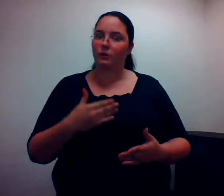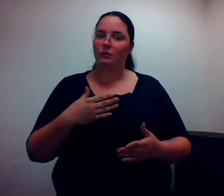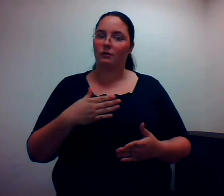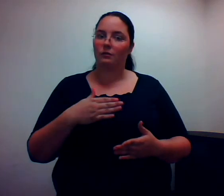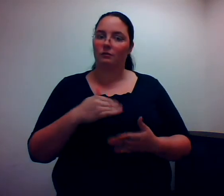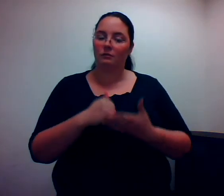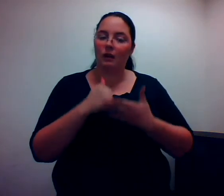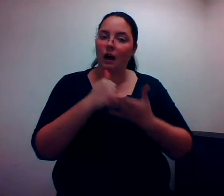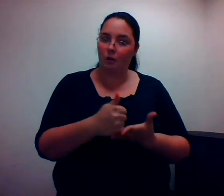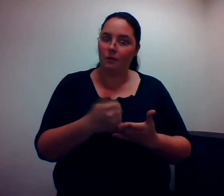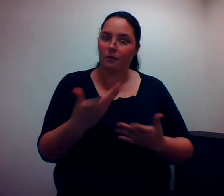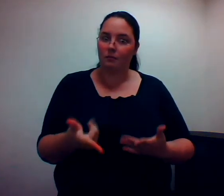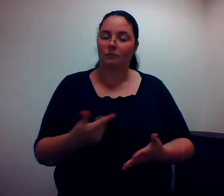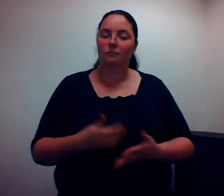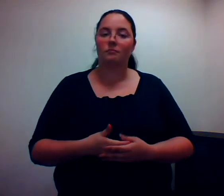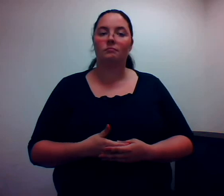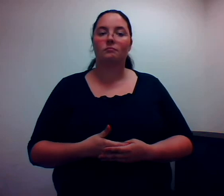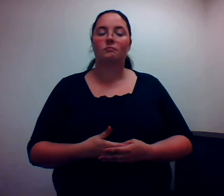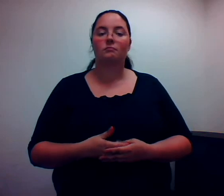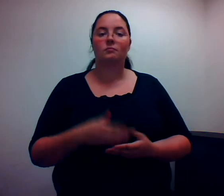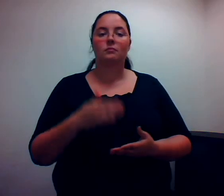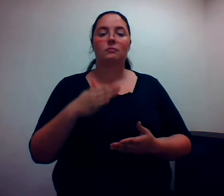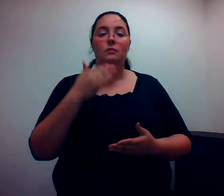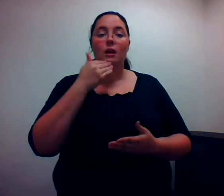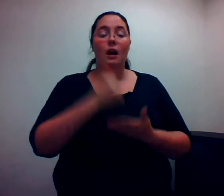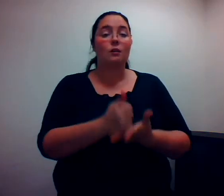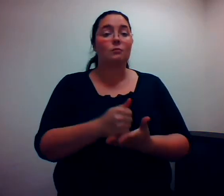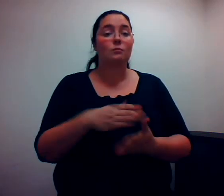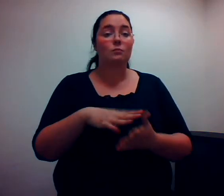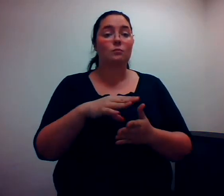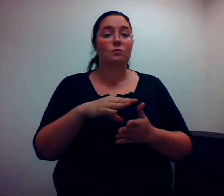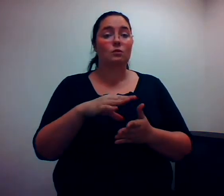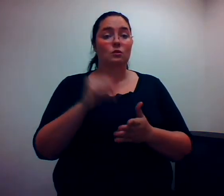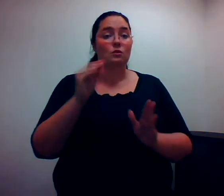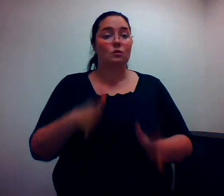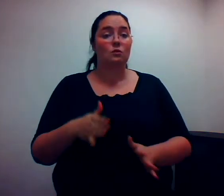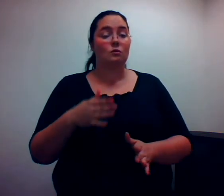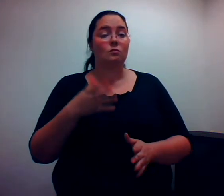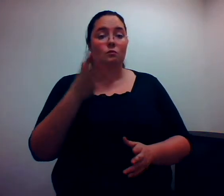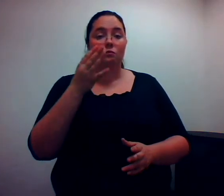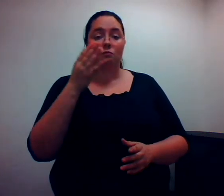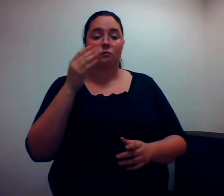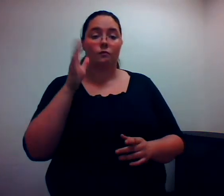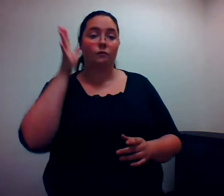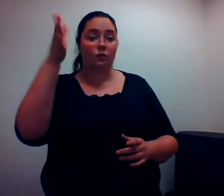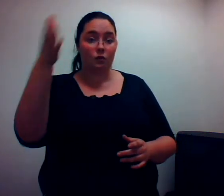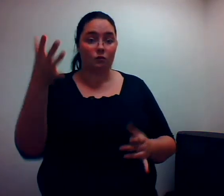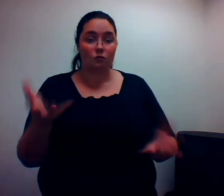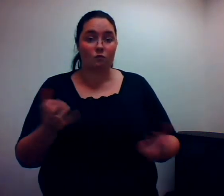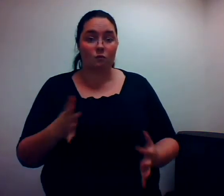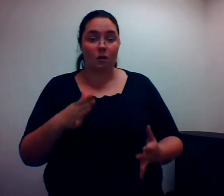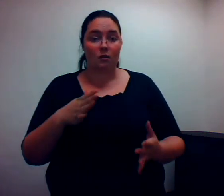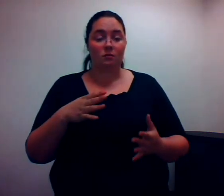who were thinking about becoming academics. And like I said, these are just 2 examples of how you can create